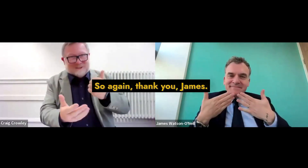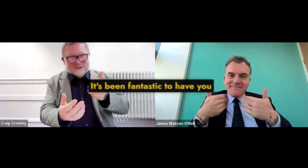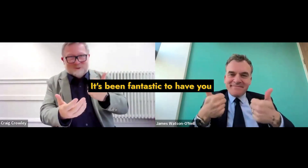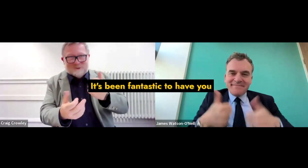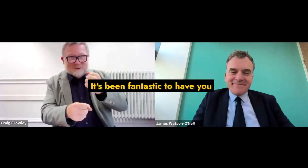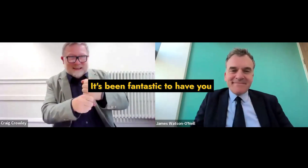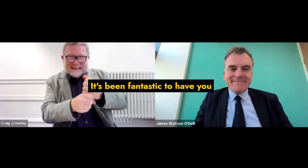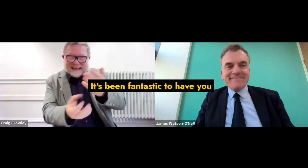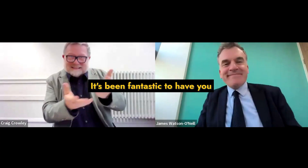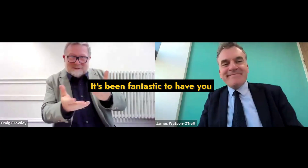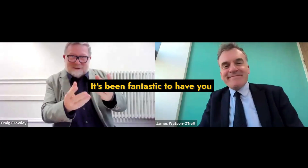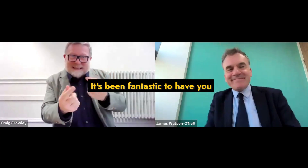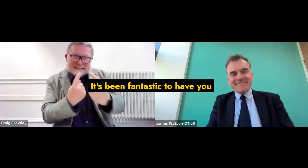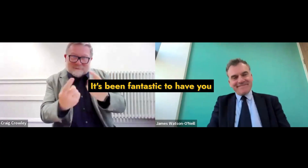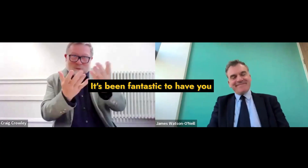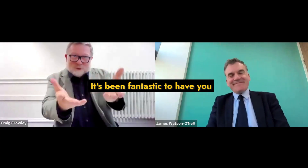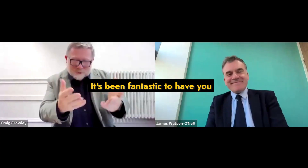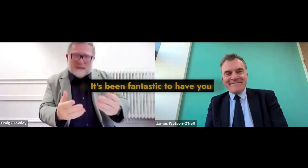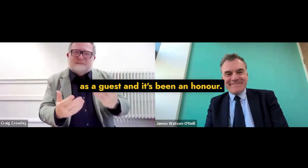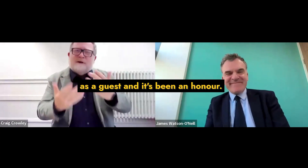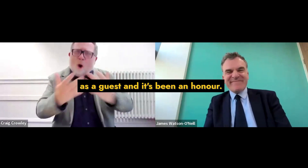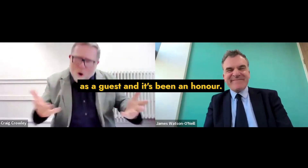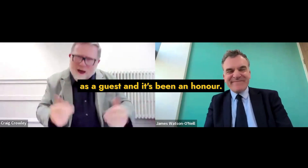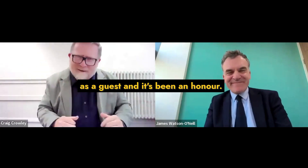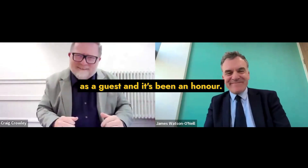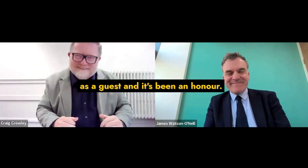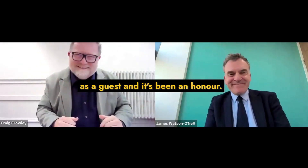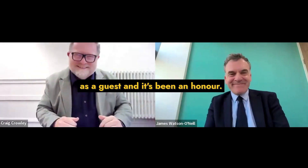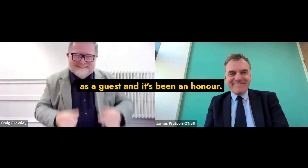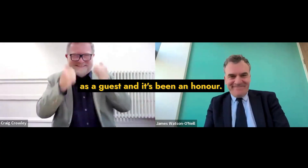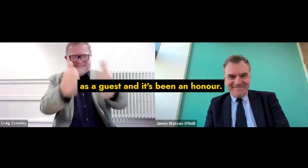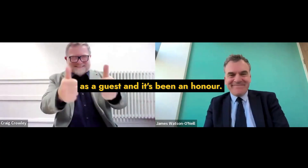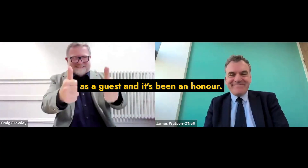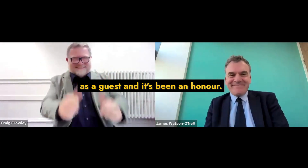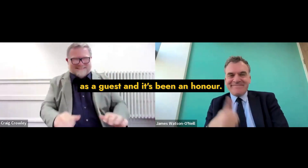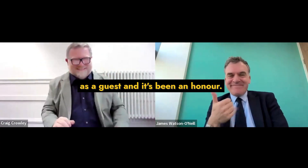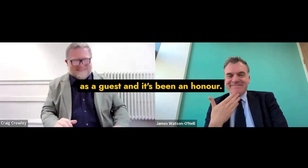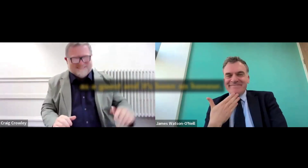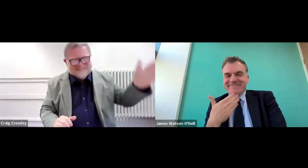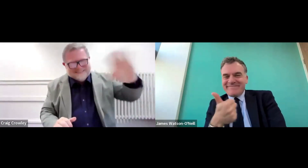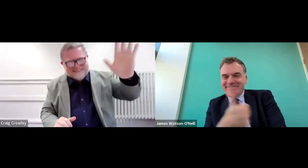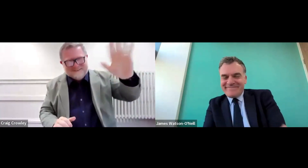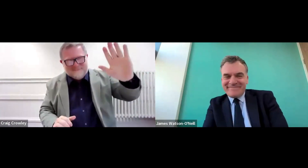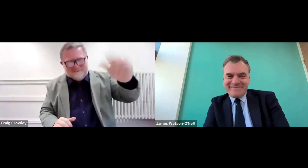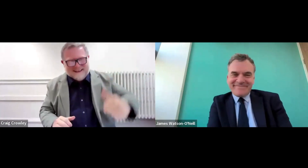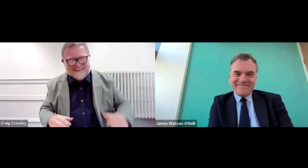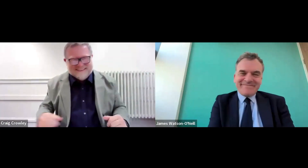James. It's been fantastic to have you as a guest. It's been an honour.